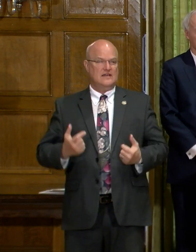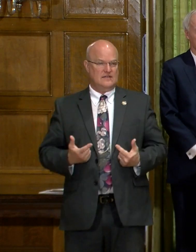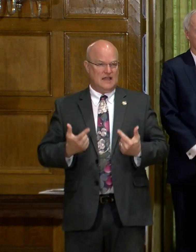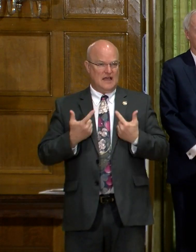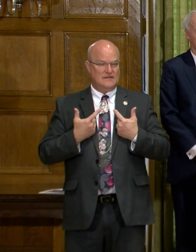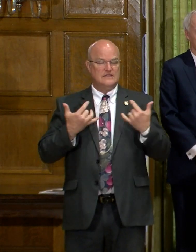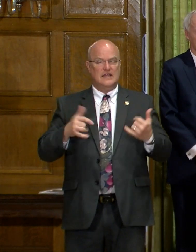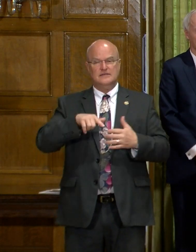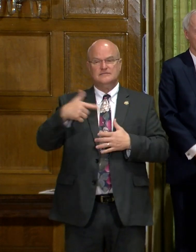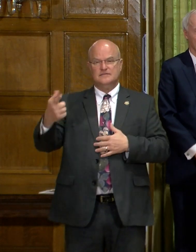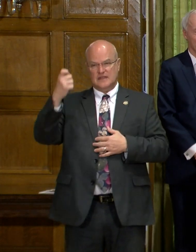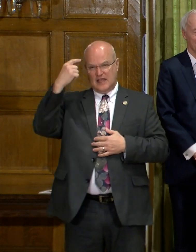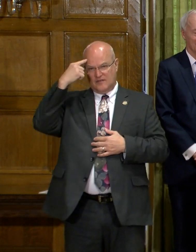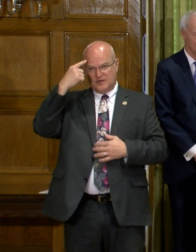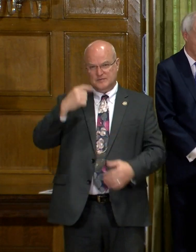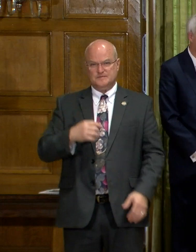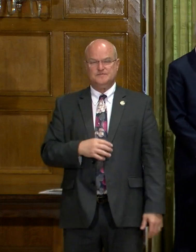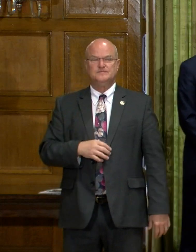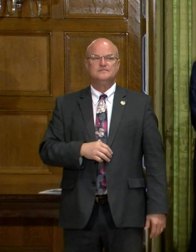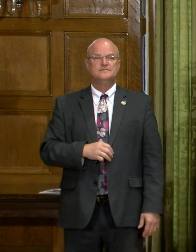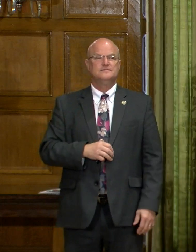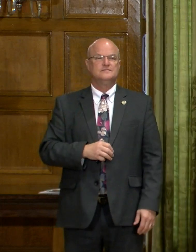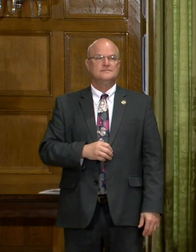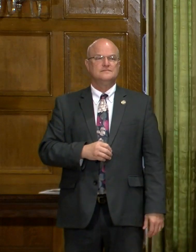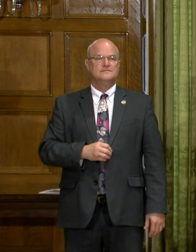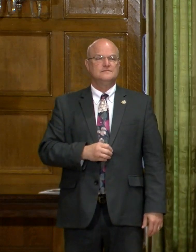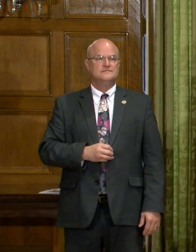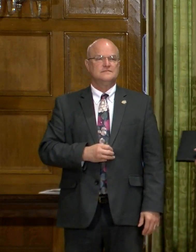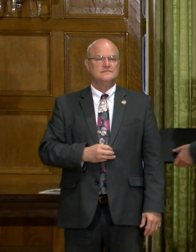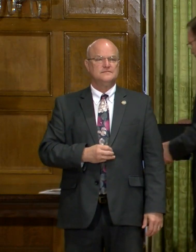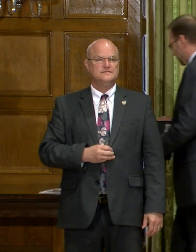And with that, I'll turn it back over to the governor.